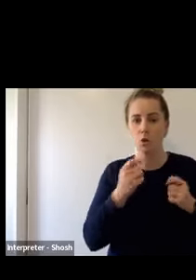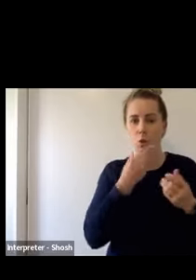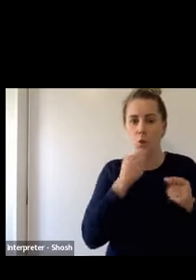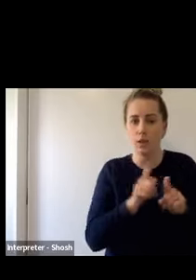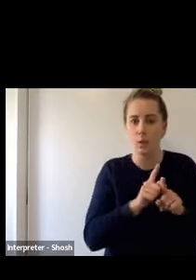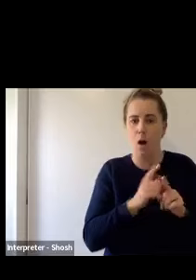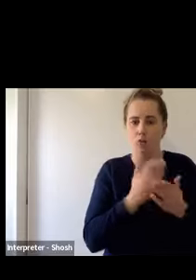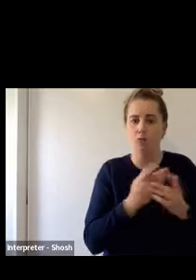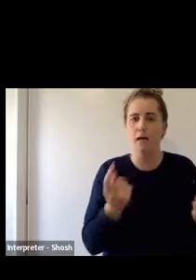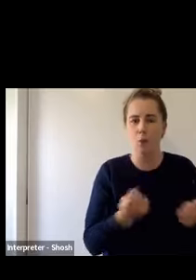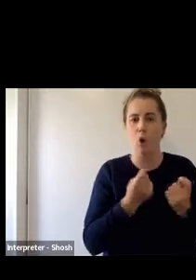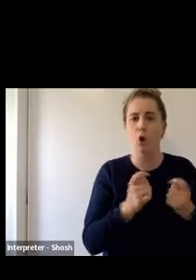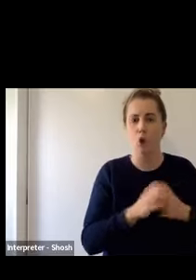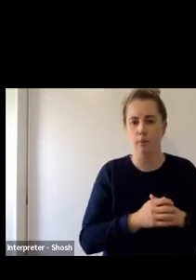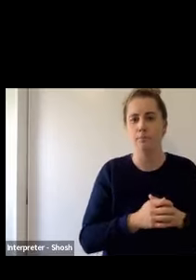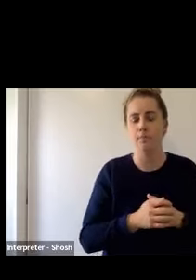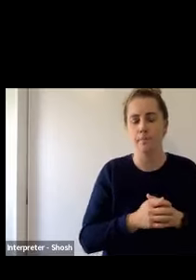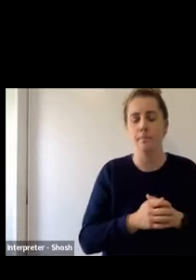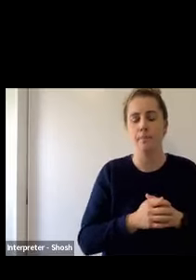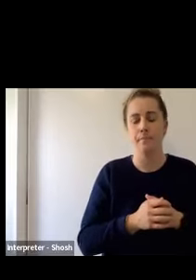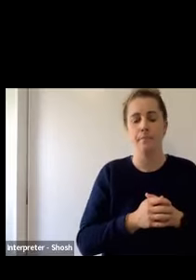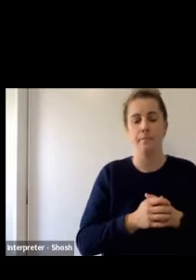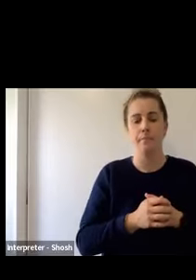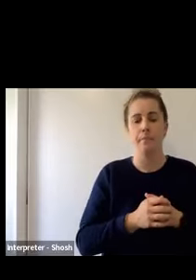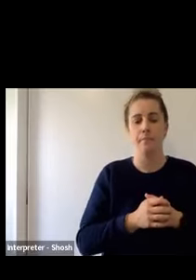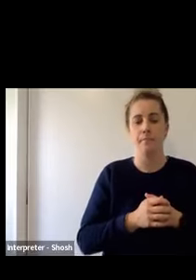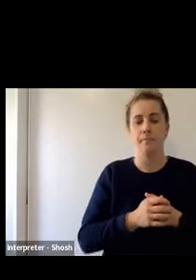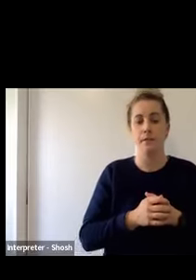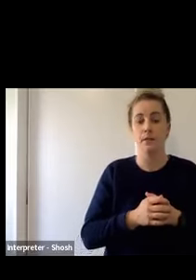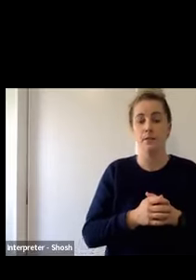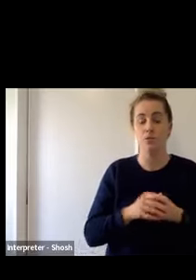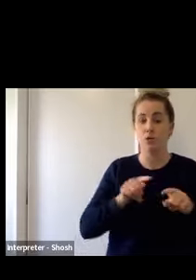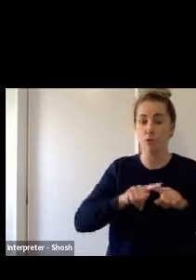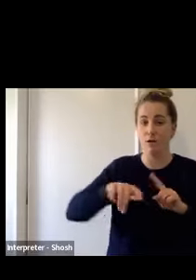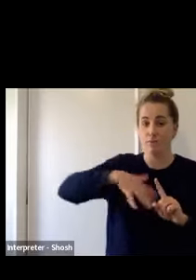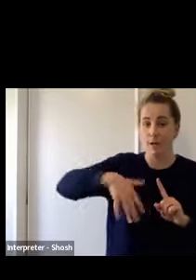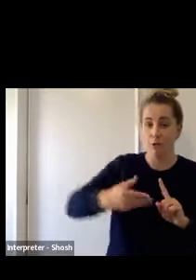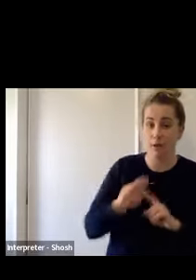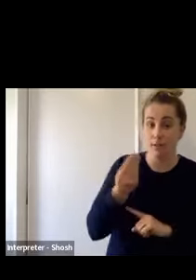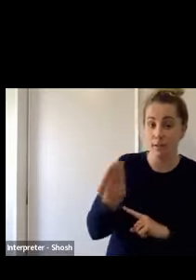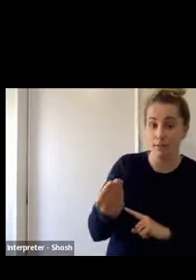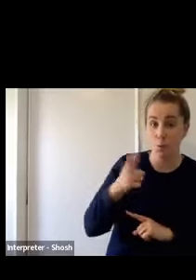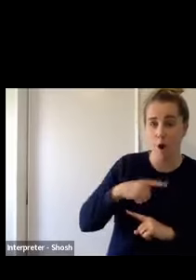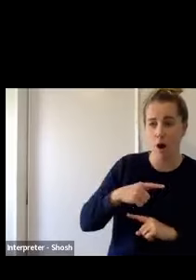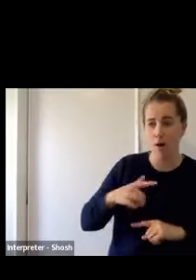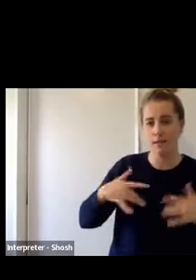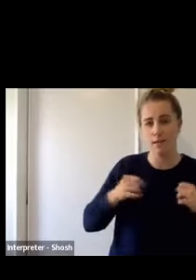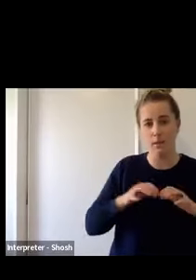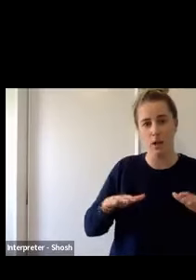work. So I guess I give all that background to say that while it may seem